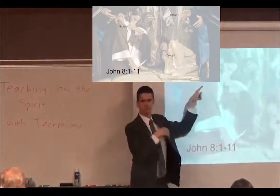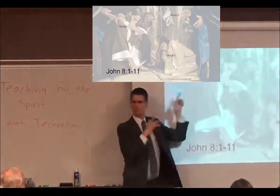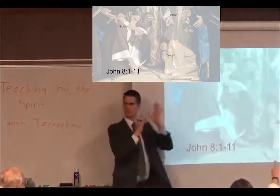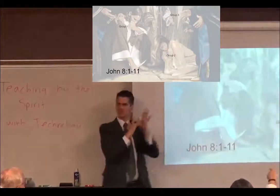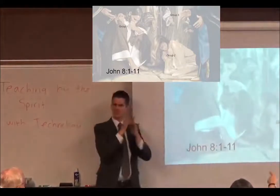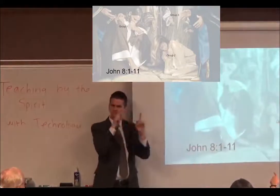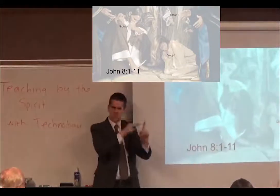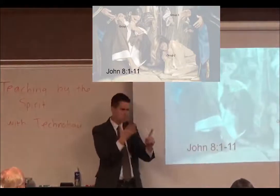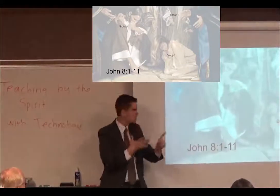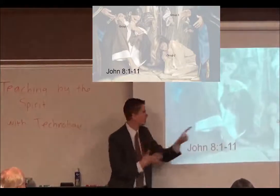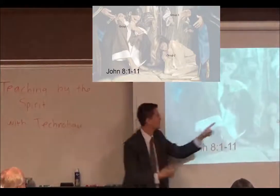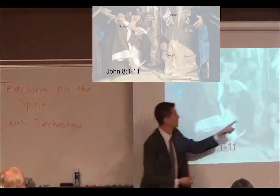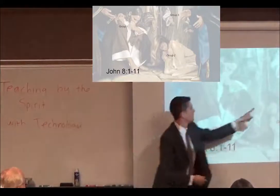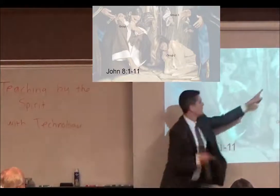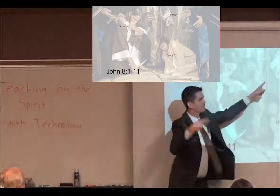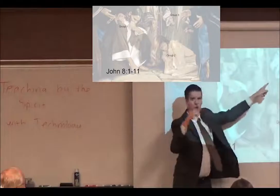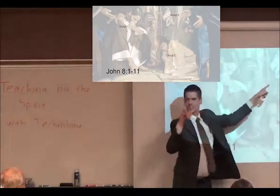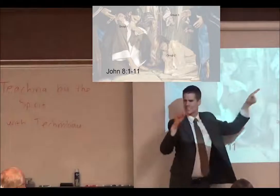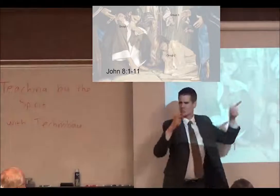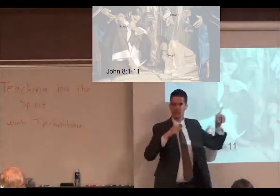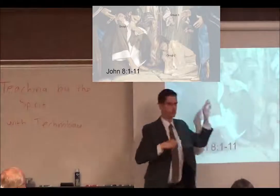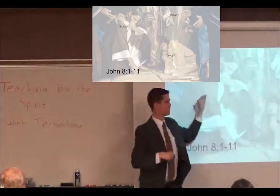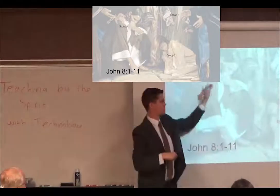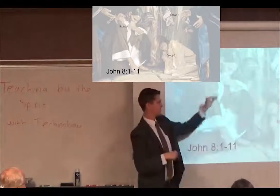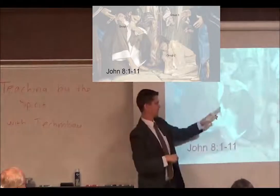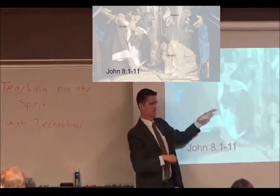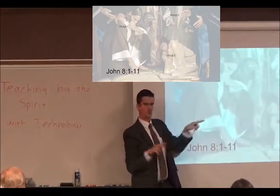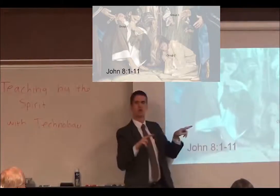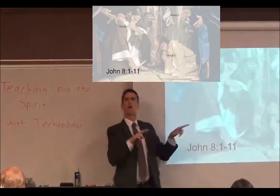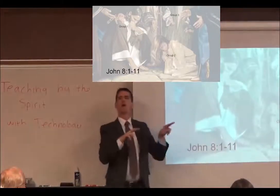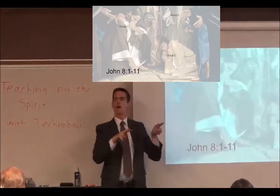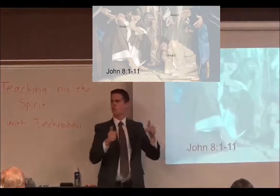want you to focus on this character. Group three, I want you to focus there.